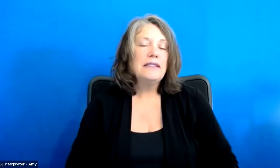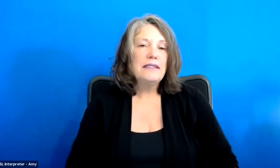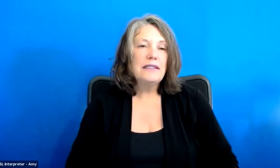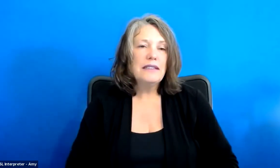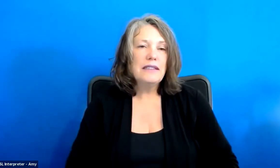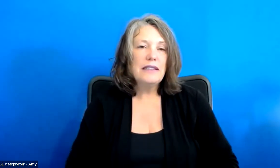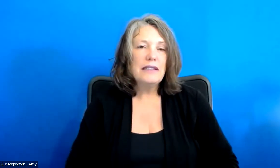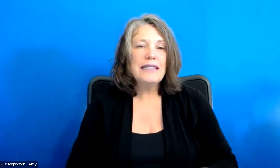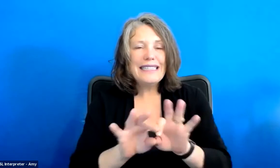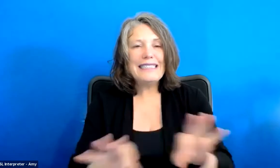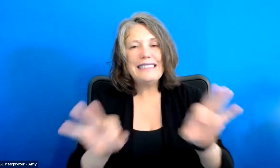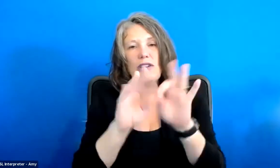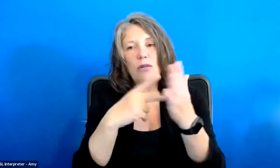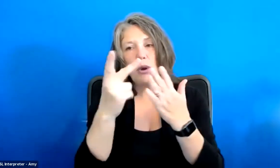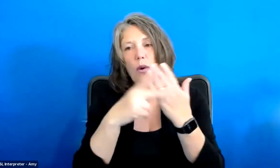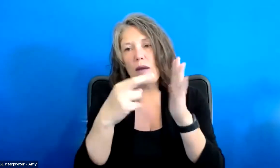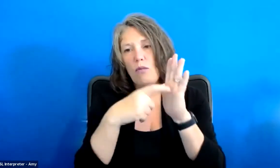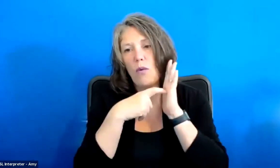Essential program requirements.